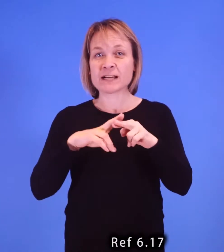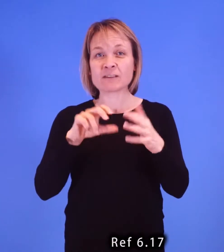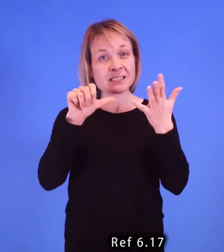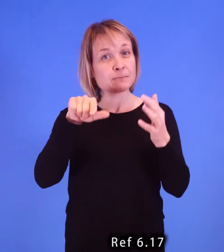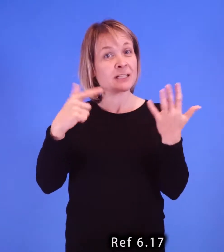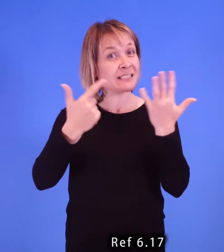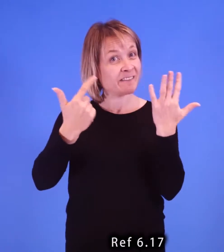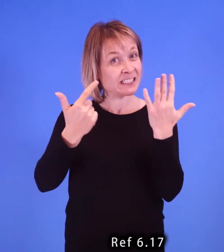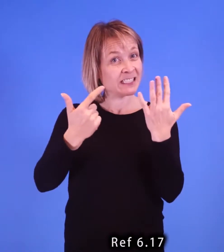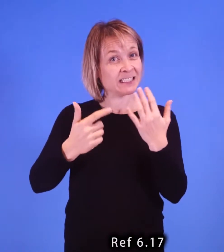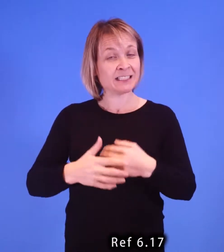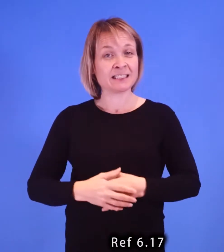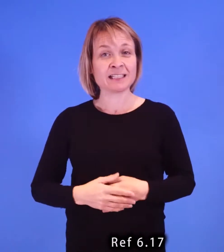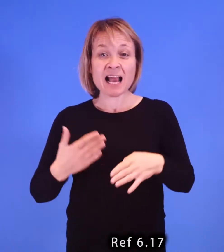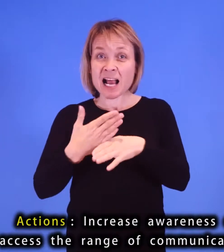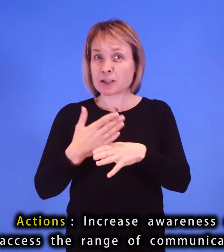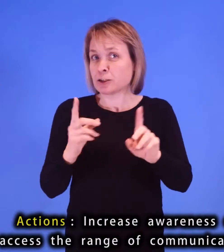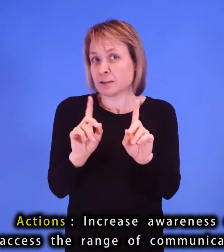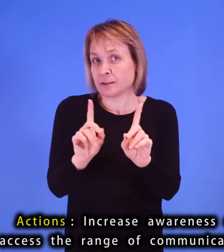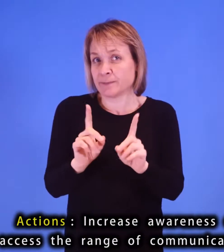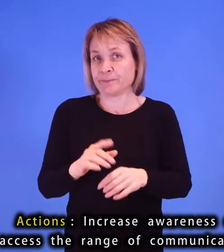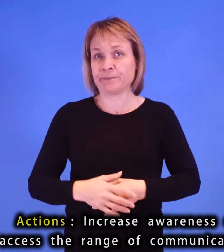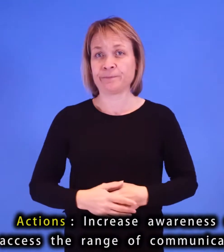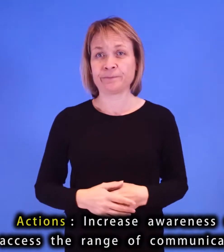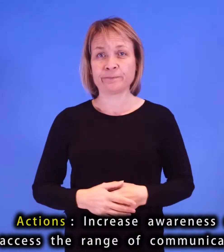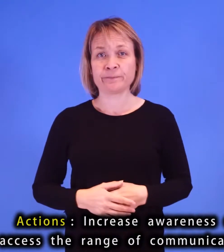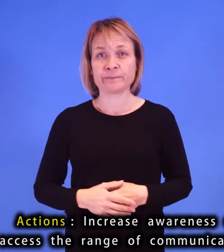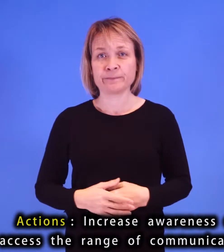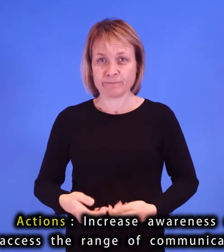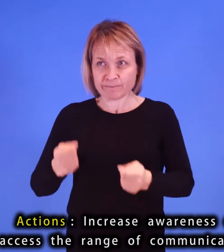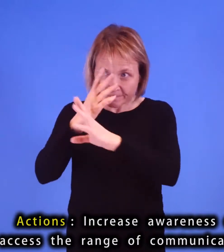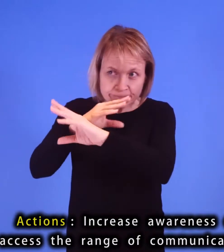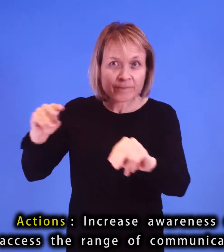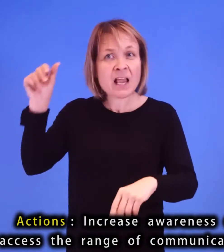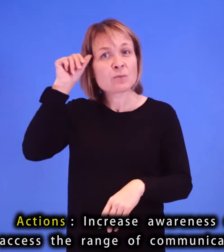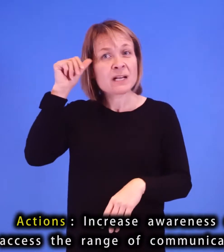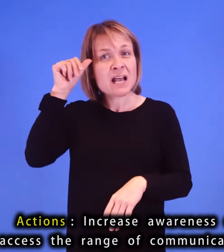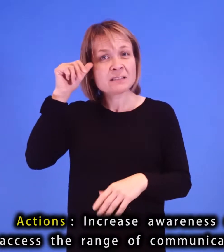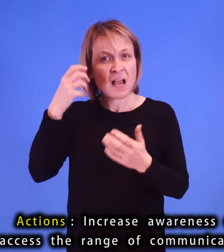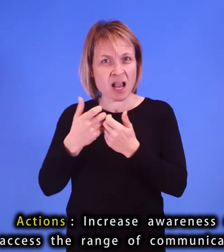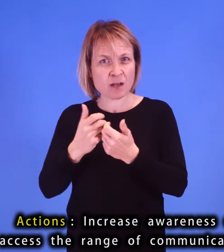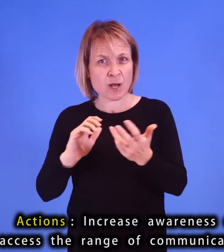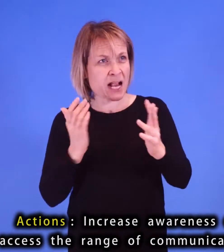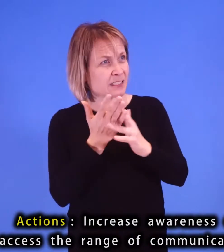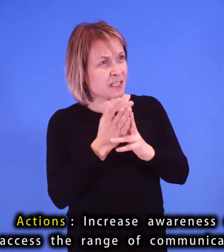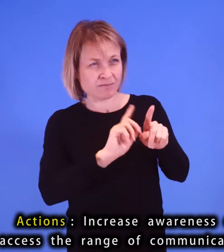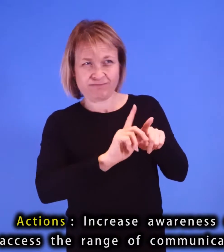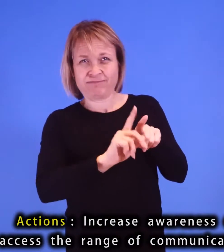Reference 6.17. Actions. Increase awareness on how to access the range